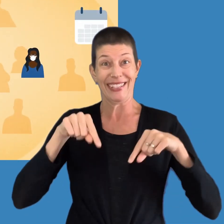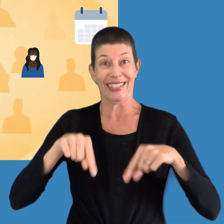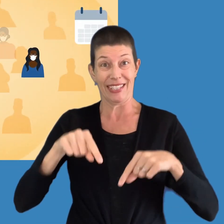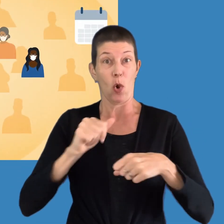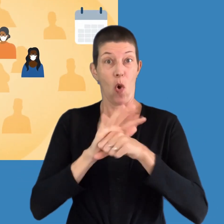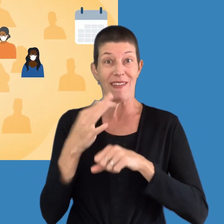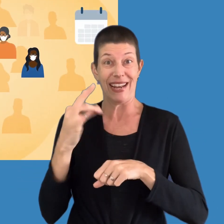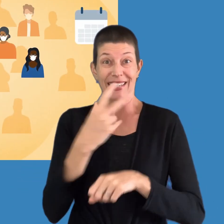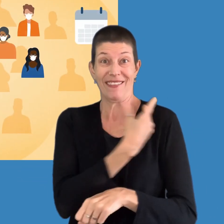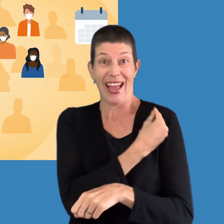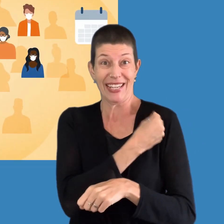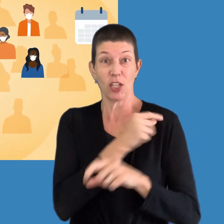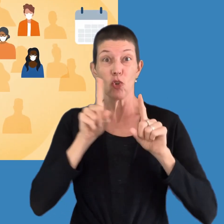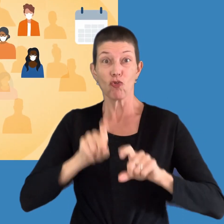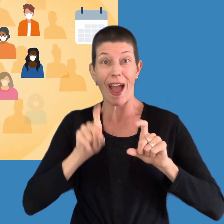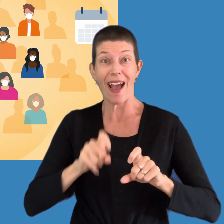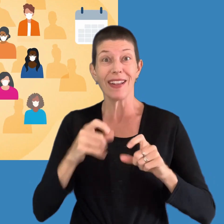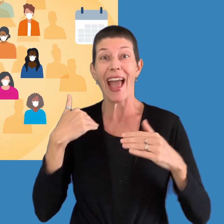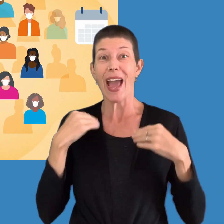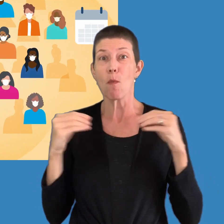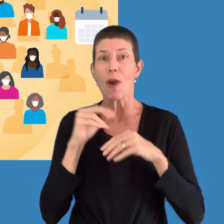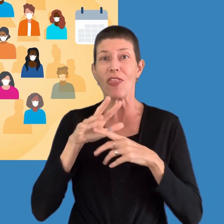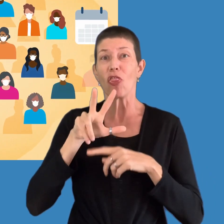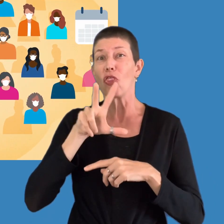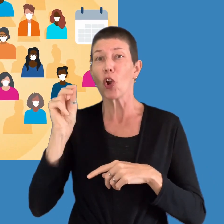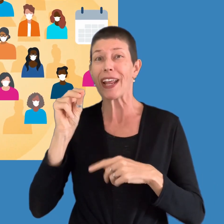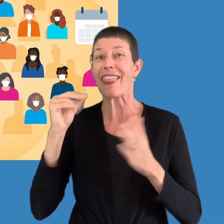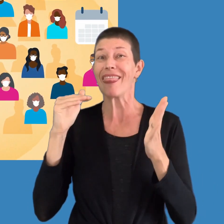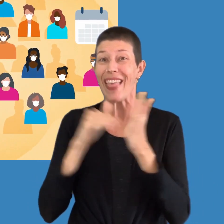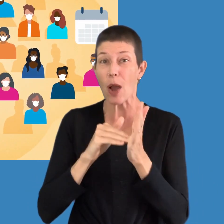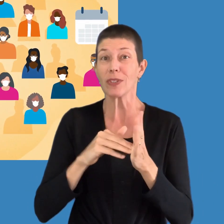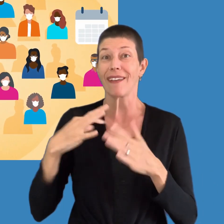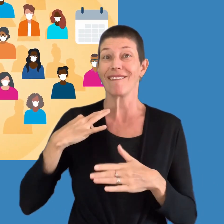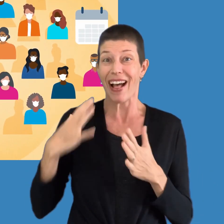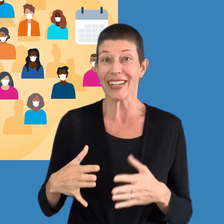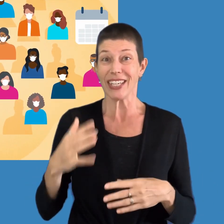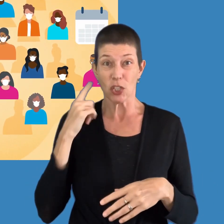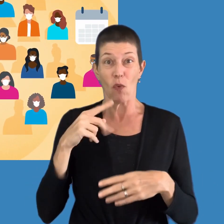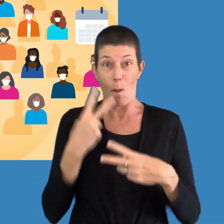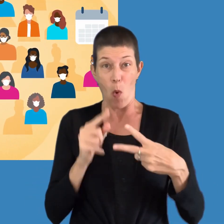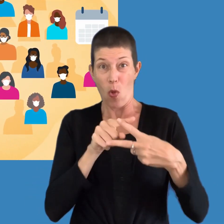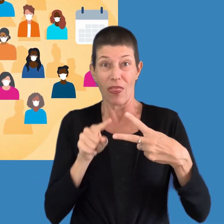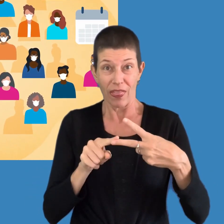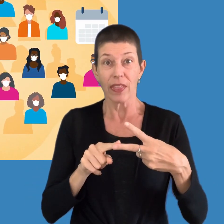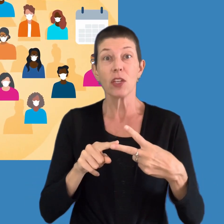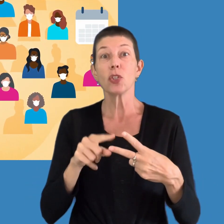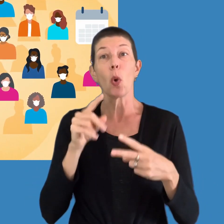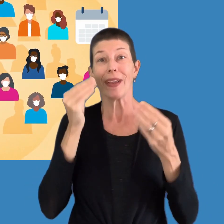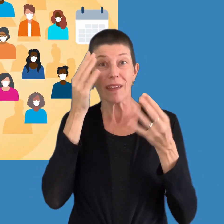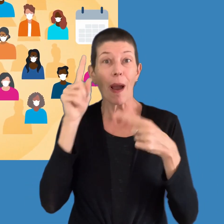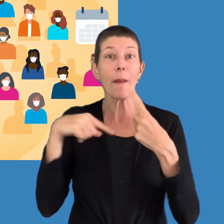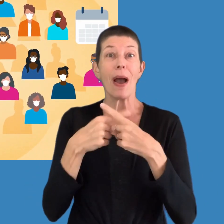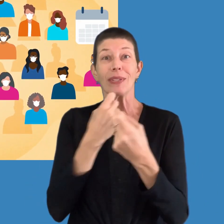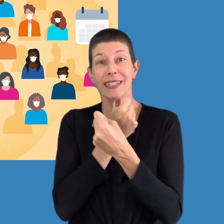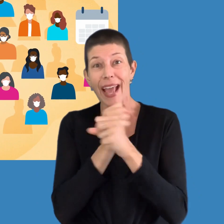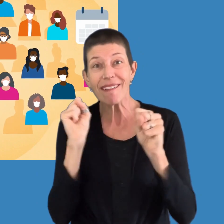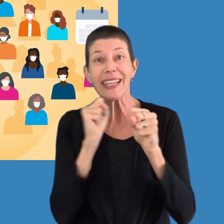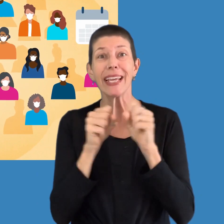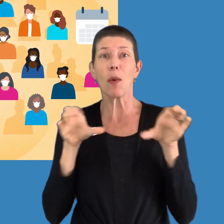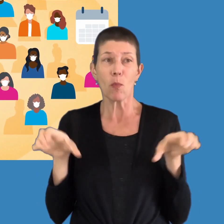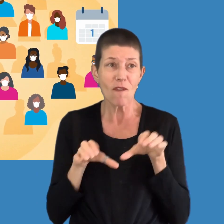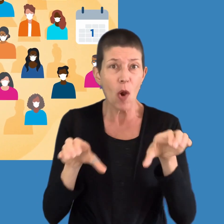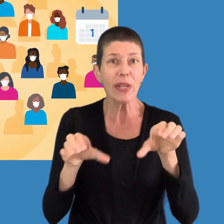Early clinical trials for COVID vaccines enrolled at least 30,000 volunteers each, so data on safety